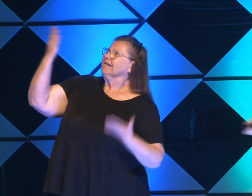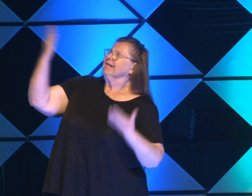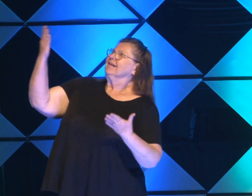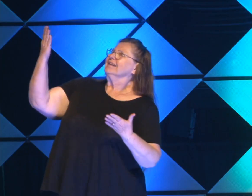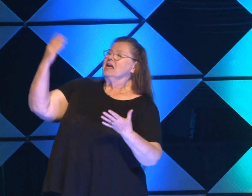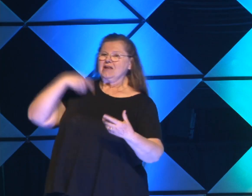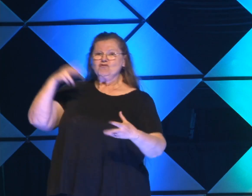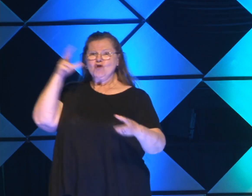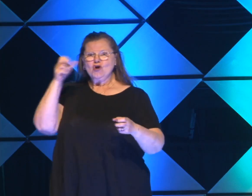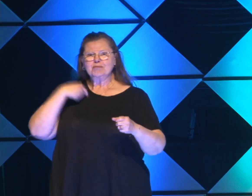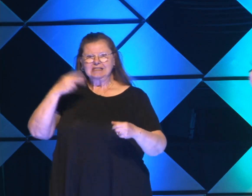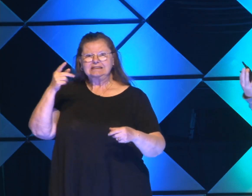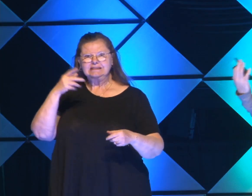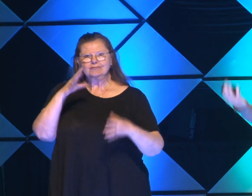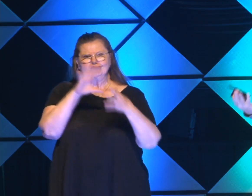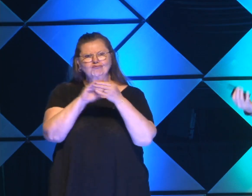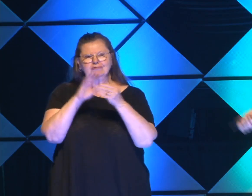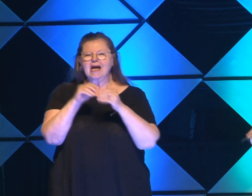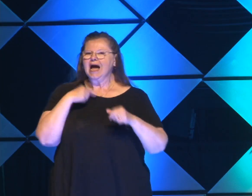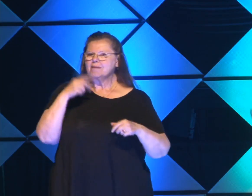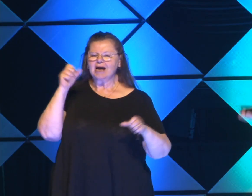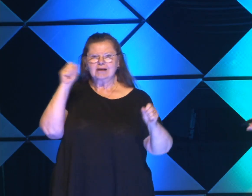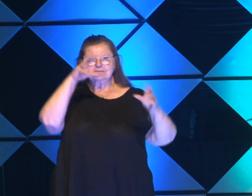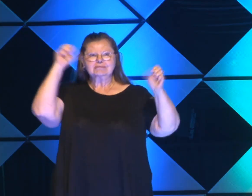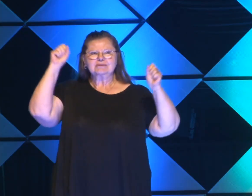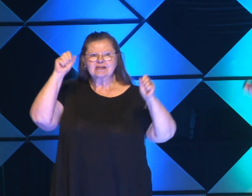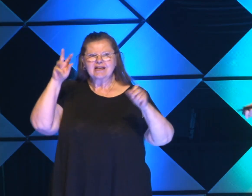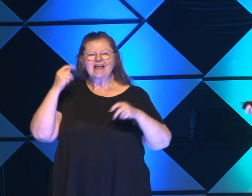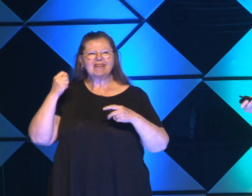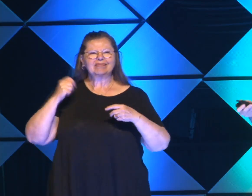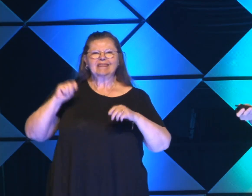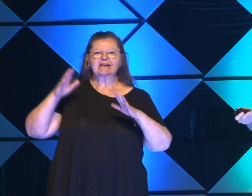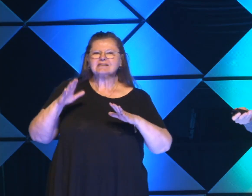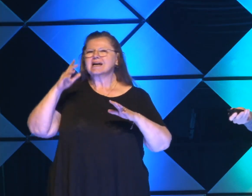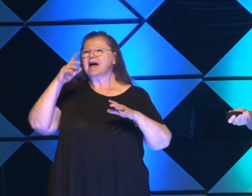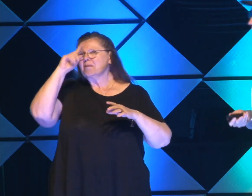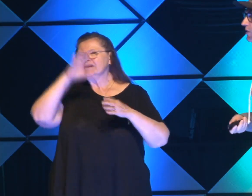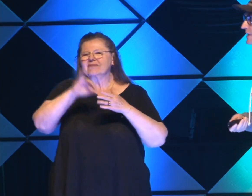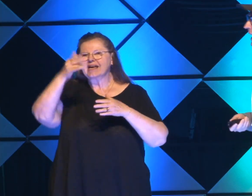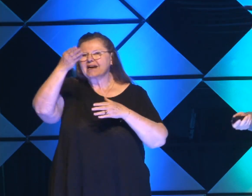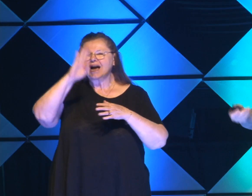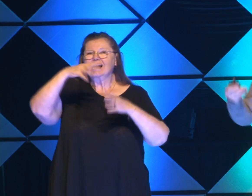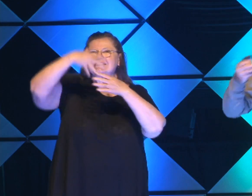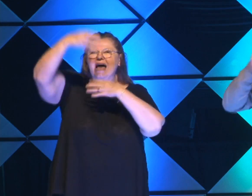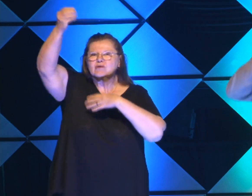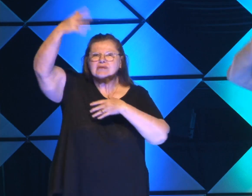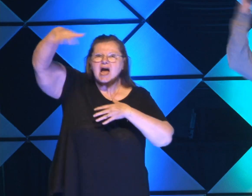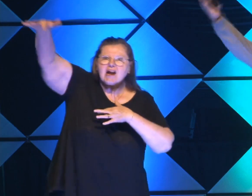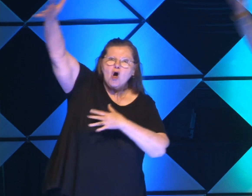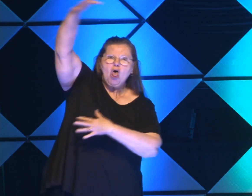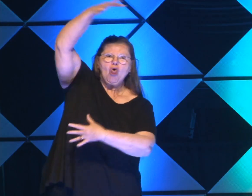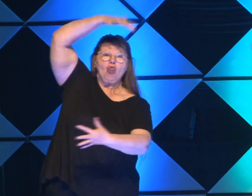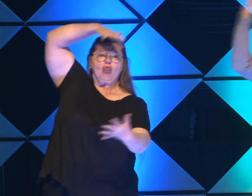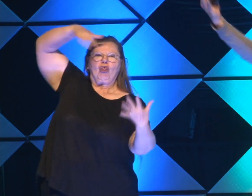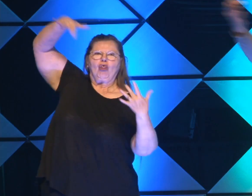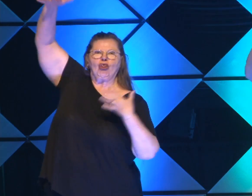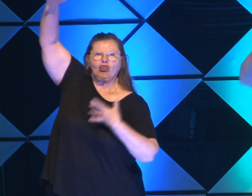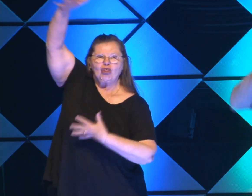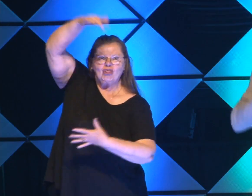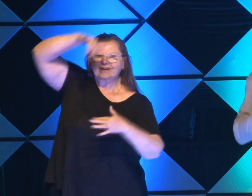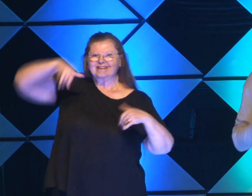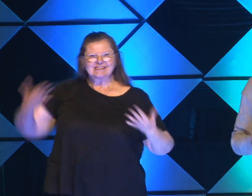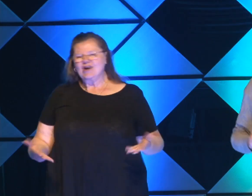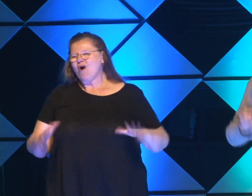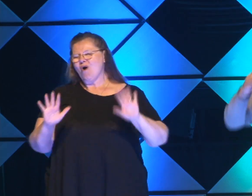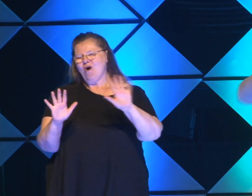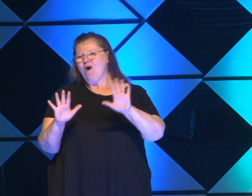heard me say this, like I'm not a supernatural theist, right? I don't believe in a God that exists outside of, of this existence